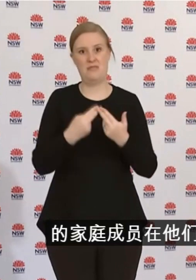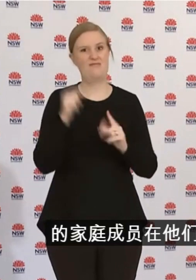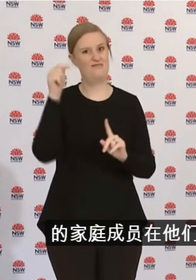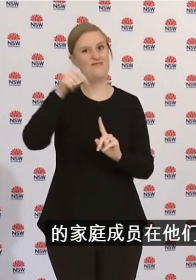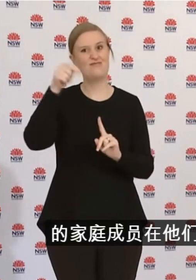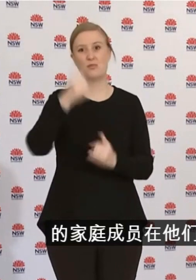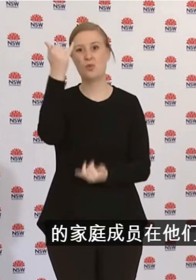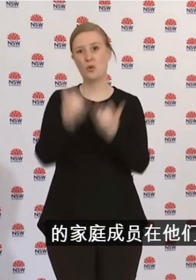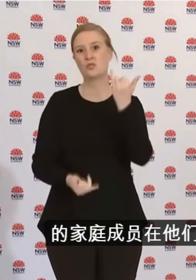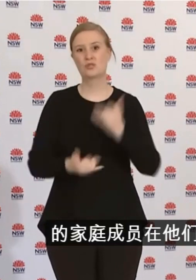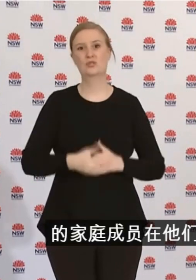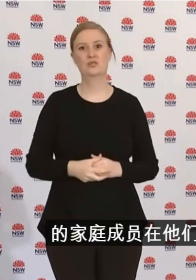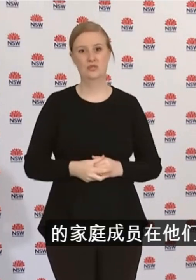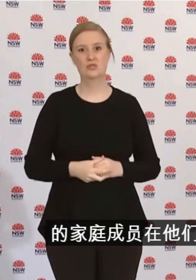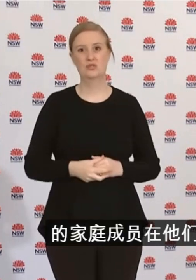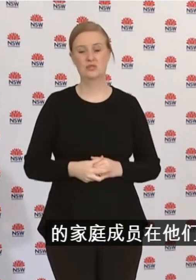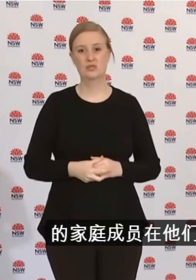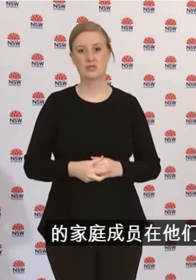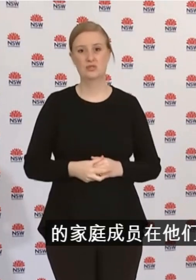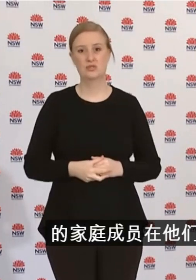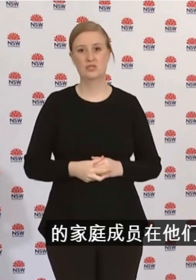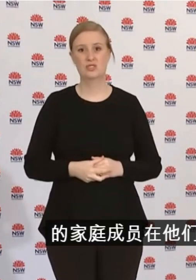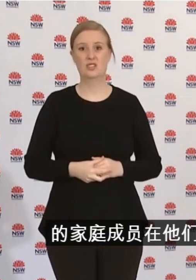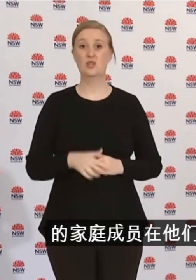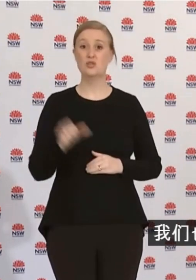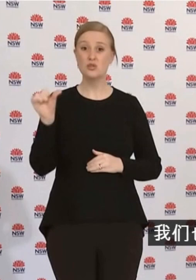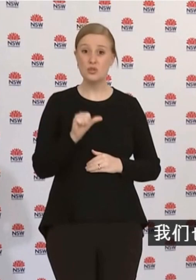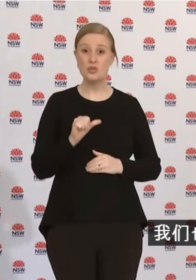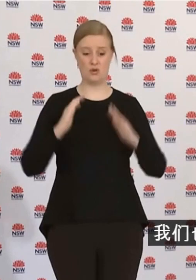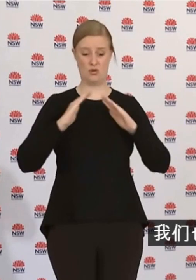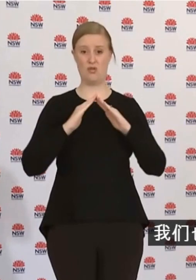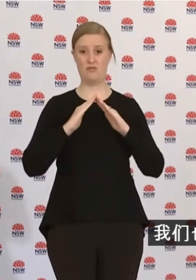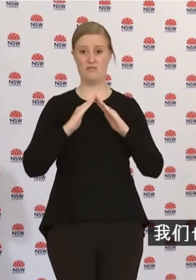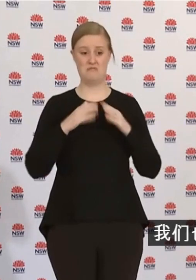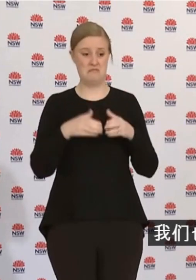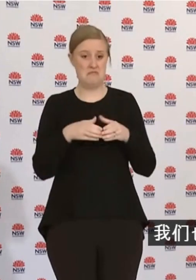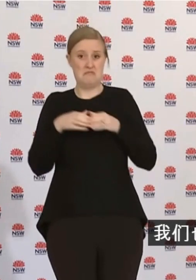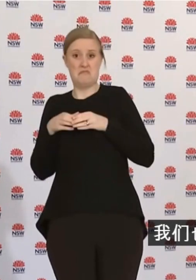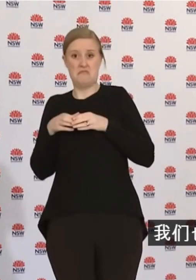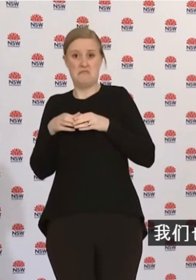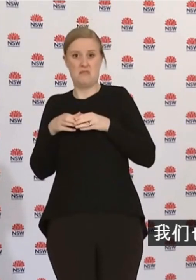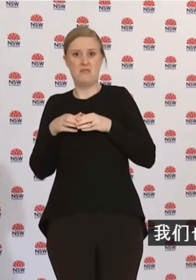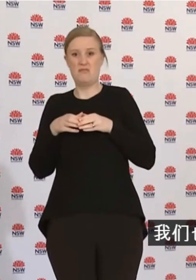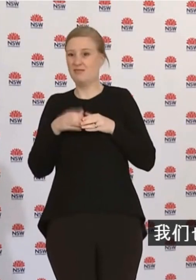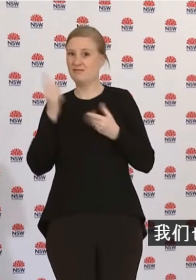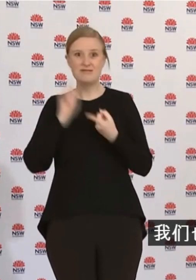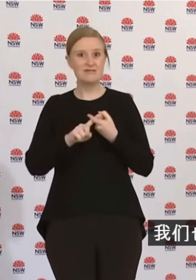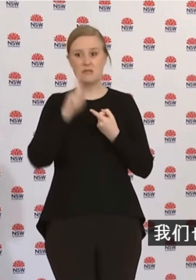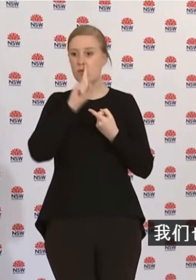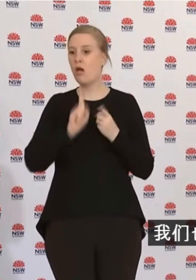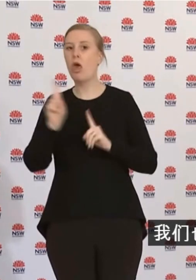getting together when they just should not be getting together. We also are seeing